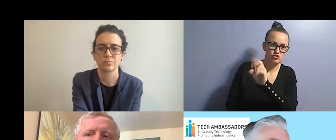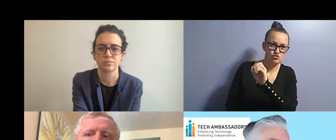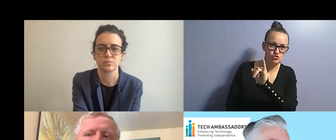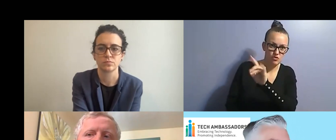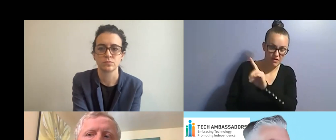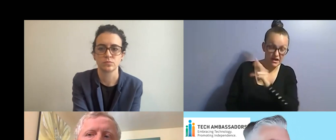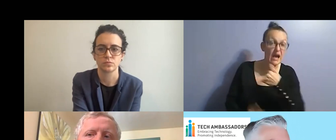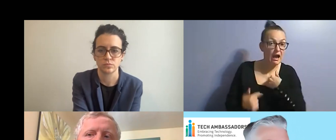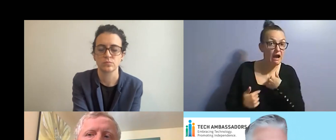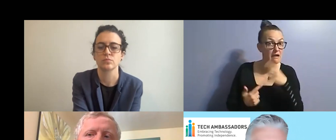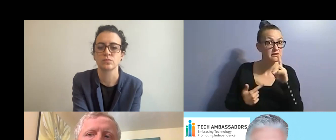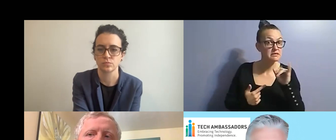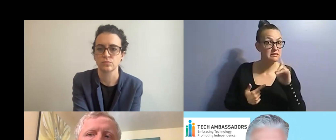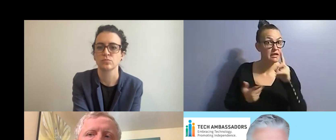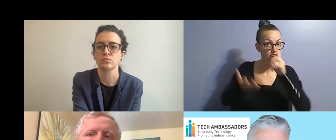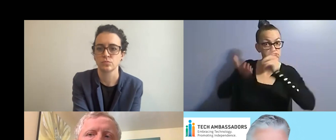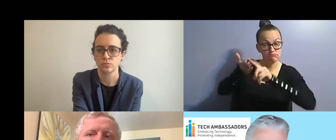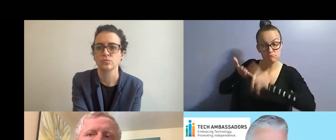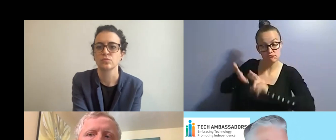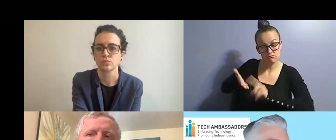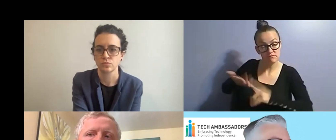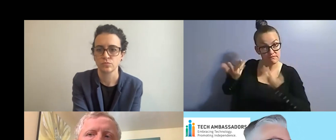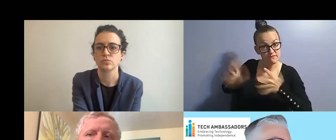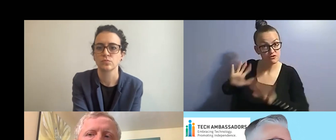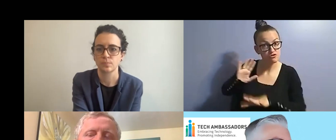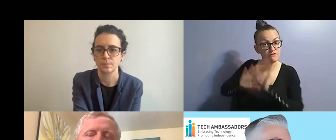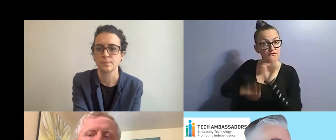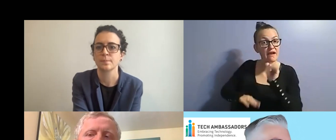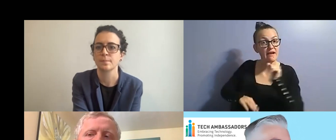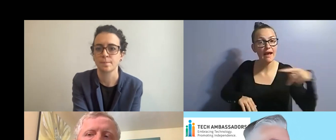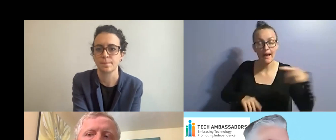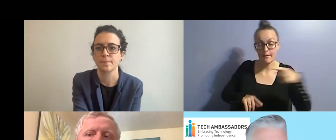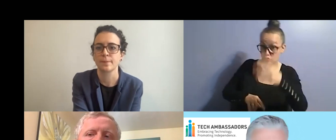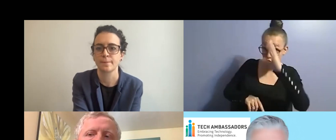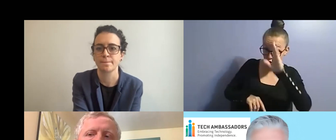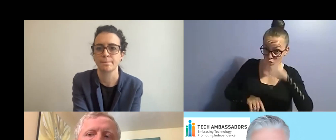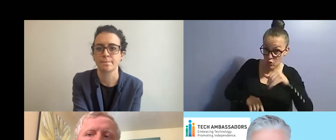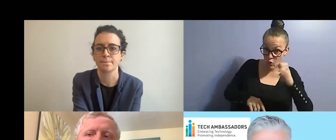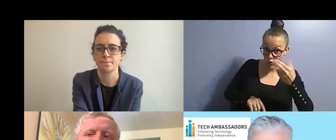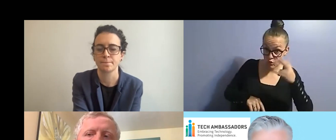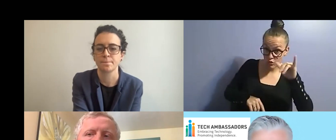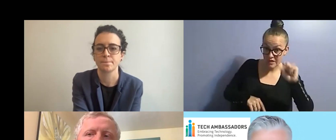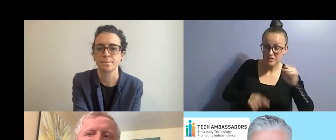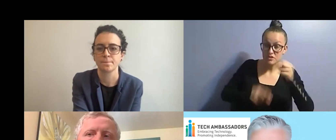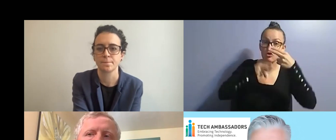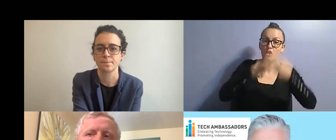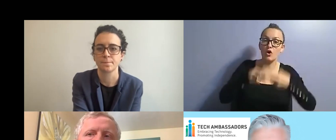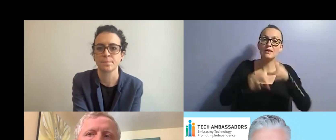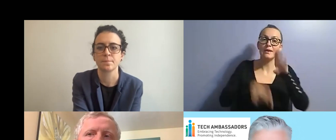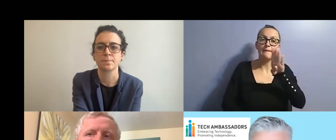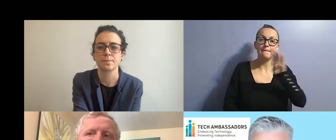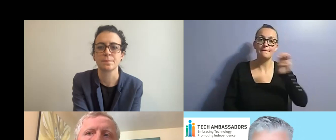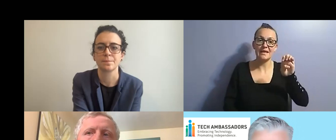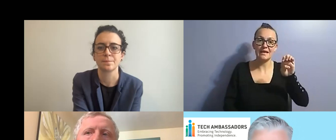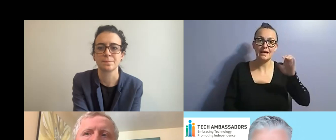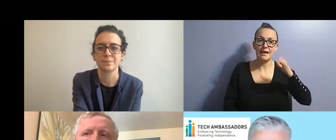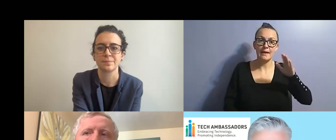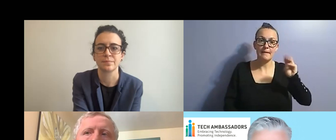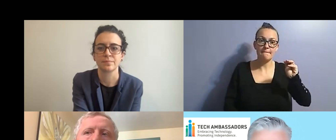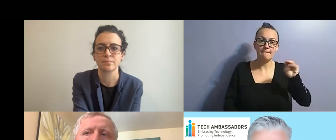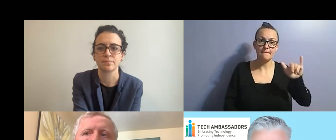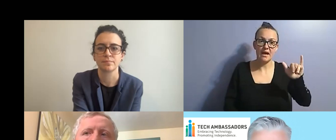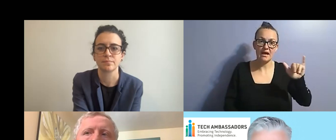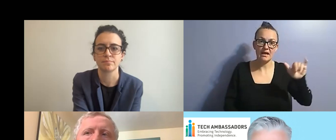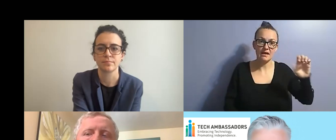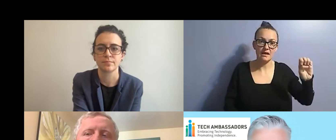think there's an app, tell me if you've heard of this one, Chris, called Be My Eyes. That's either for